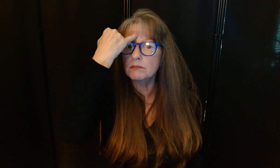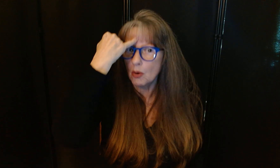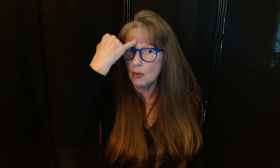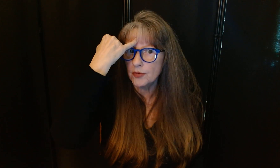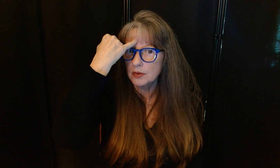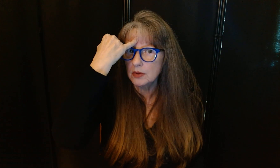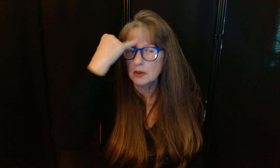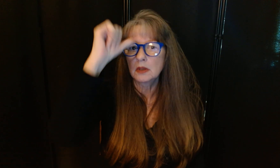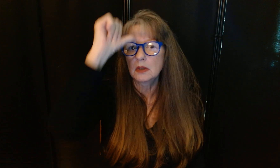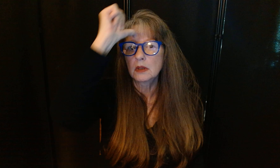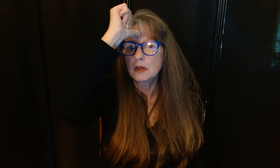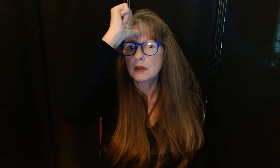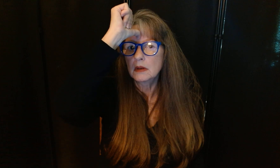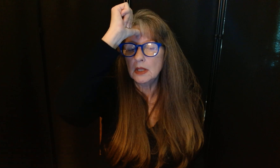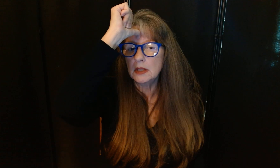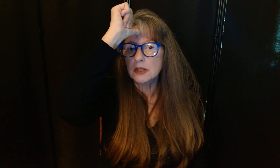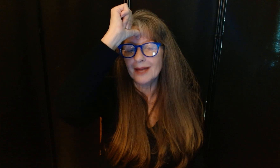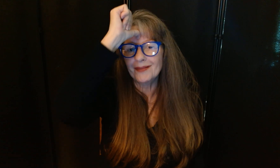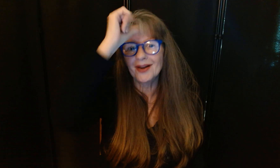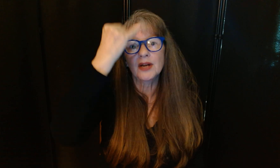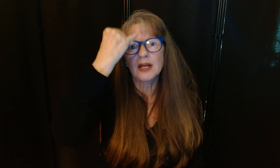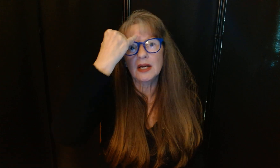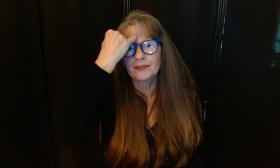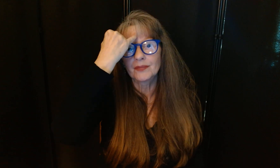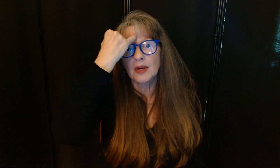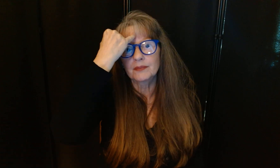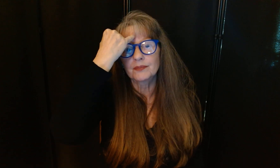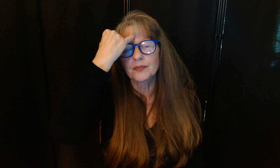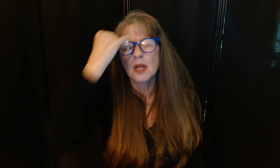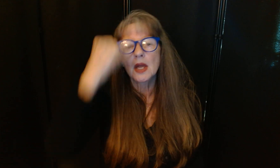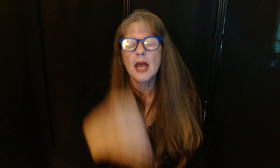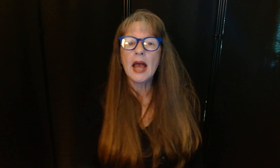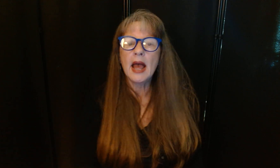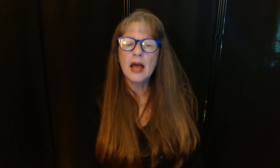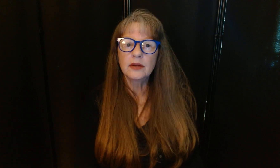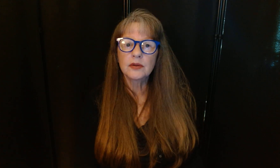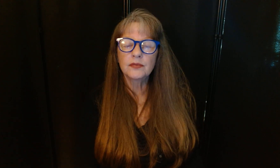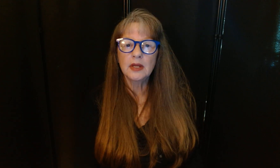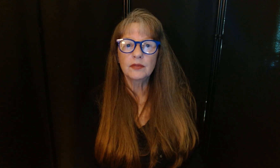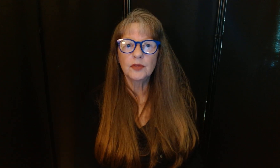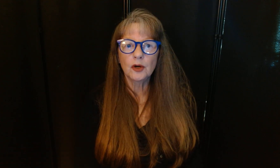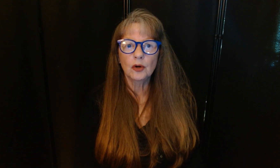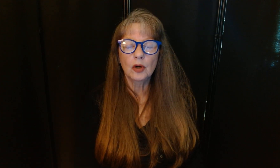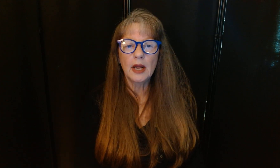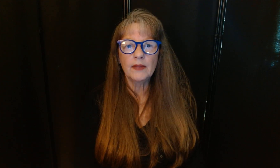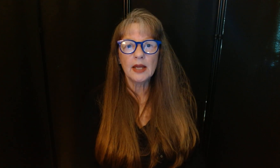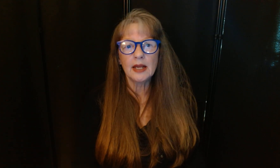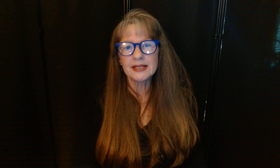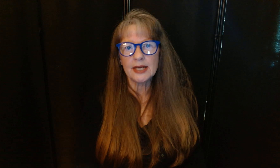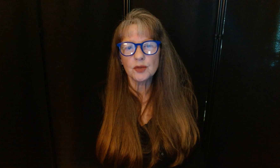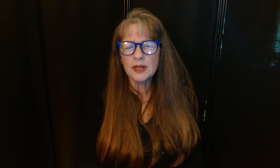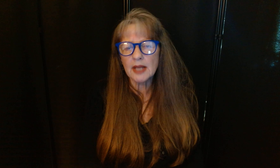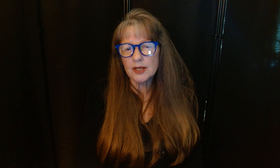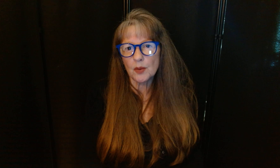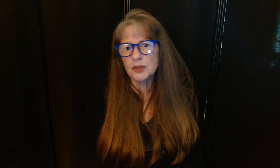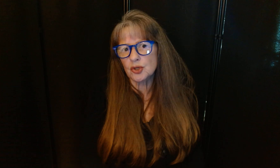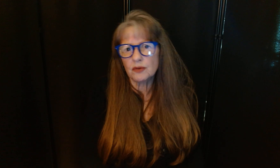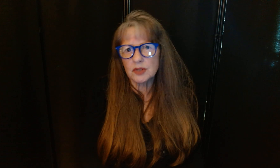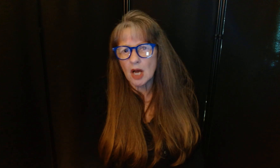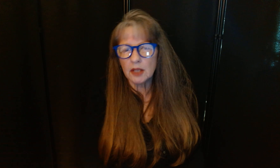both in the same area, right? And then it's Holi, so I wasn't sure if it's Holly, but